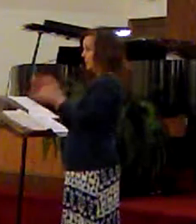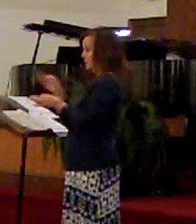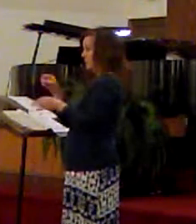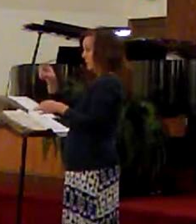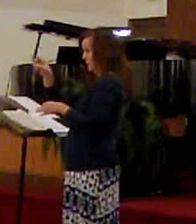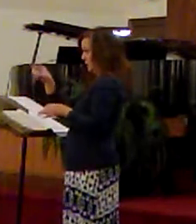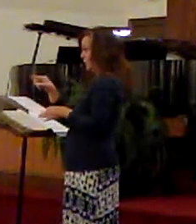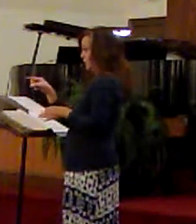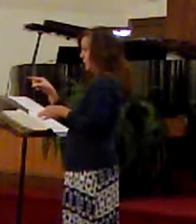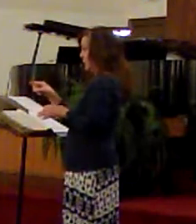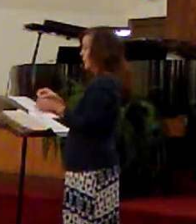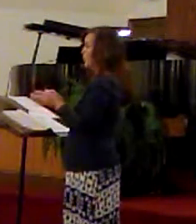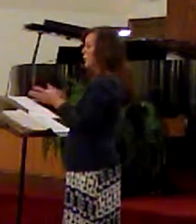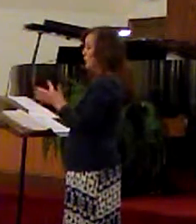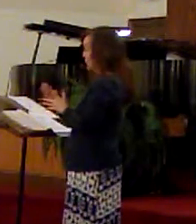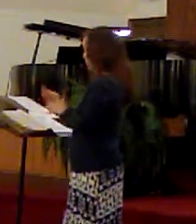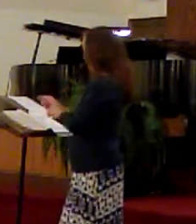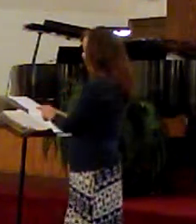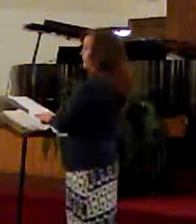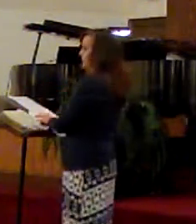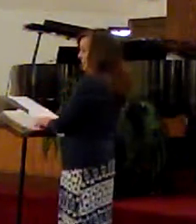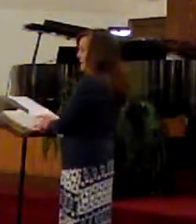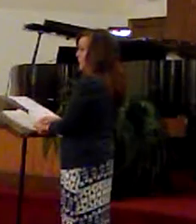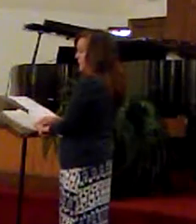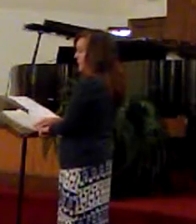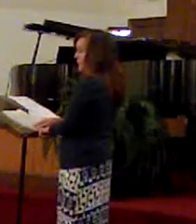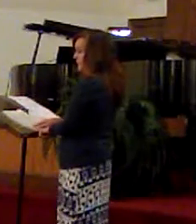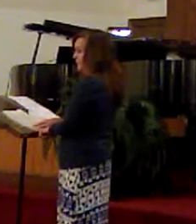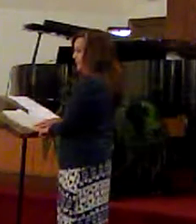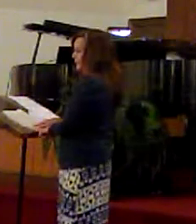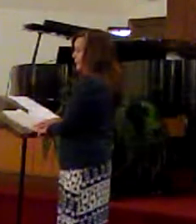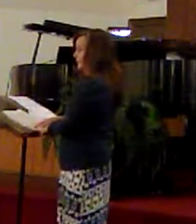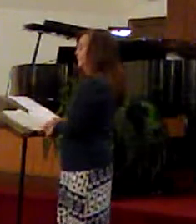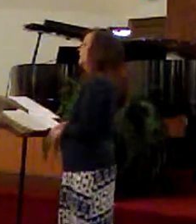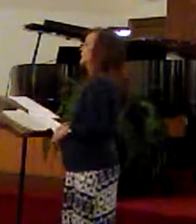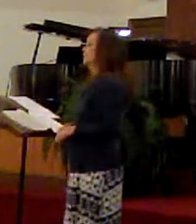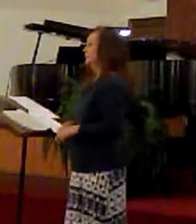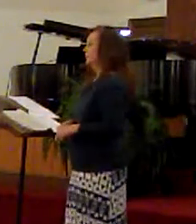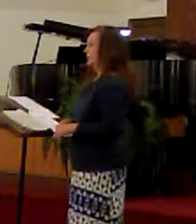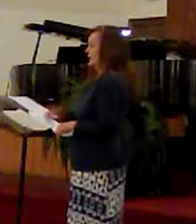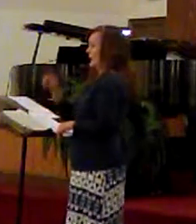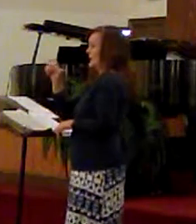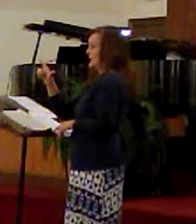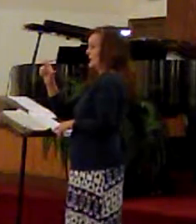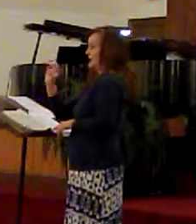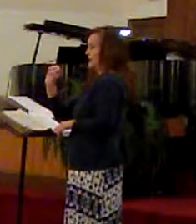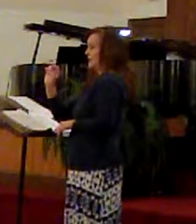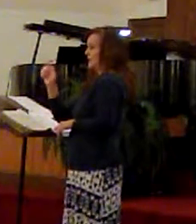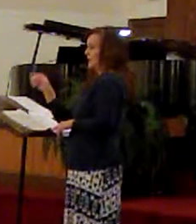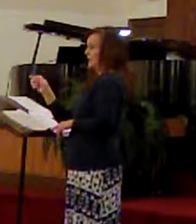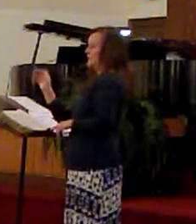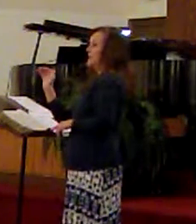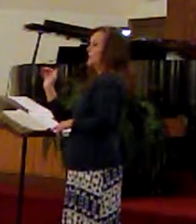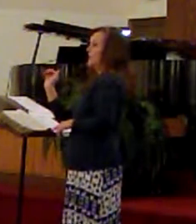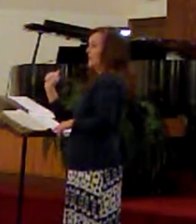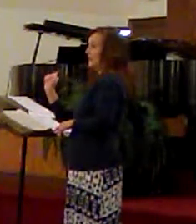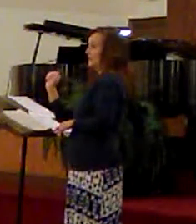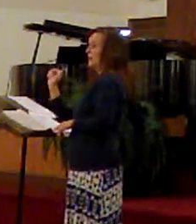Many times, all throughout the Bible, it's used as a legal document. It's written in legal terms.